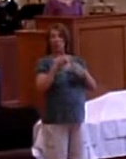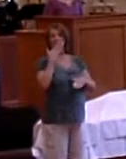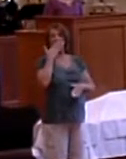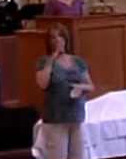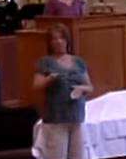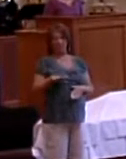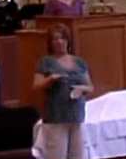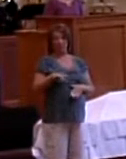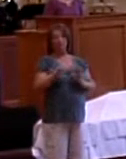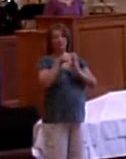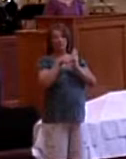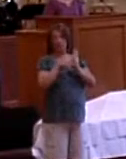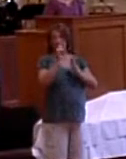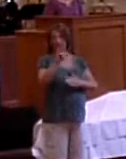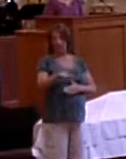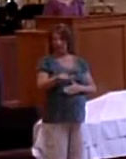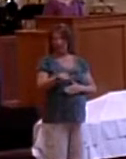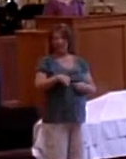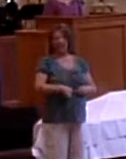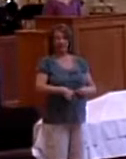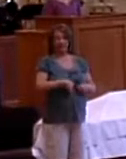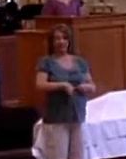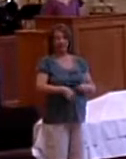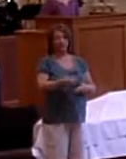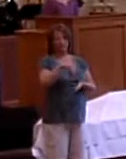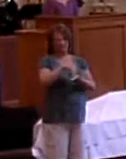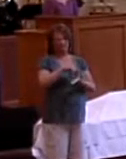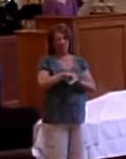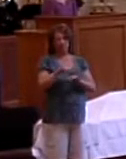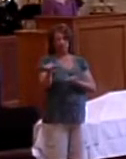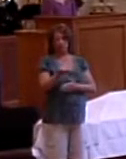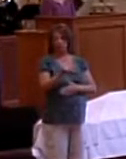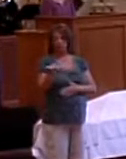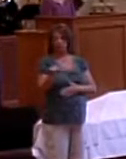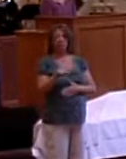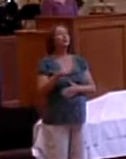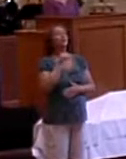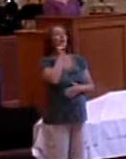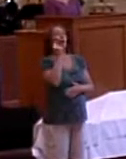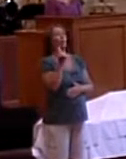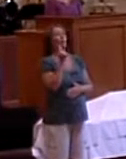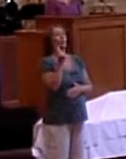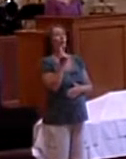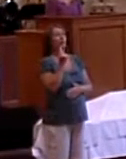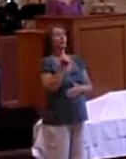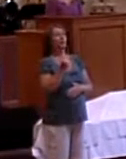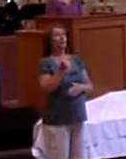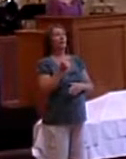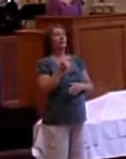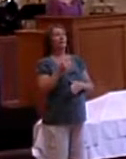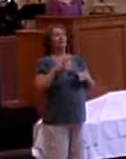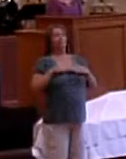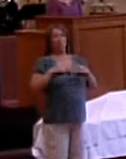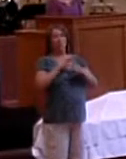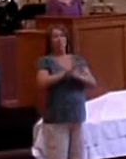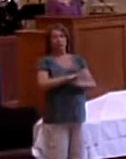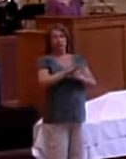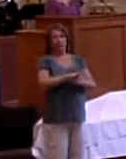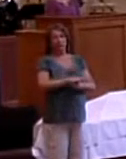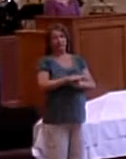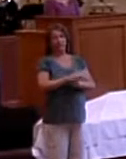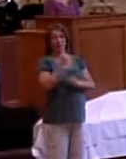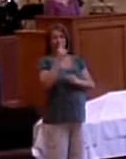that and a sphincter in his stomach. And not only dealing with the stress of them being an hour